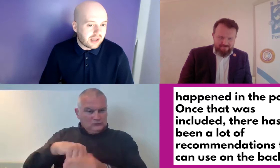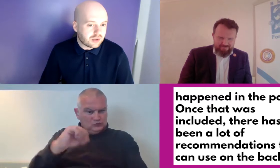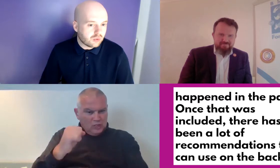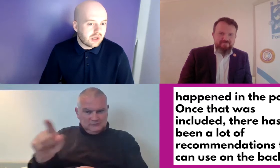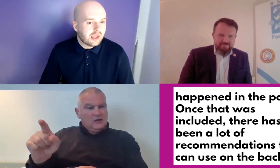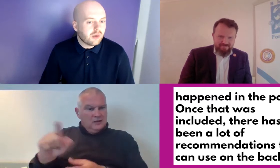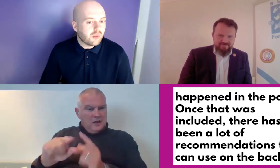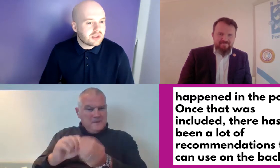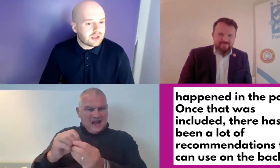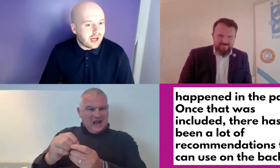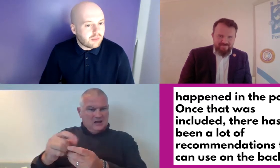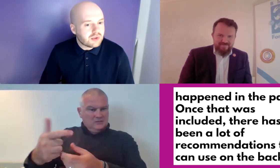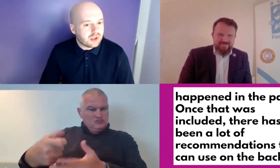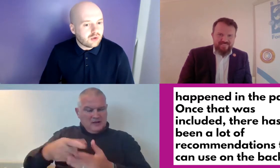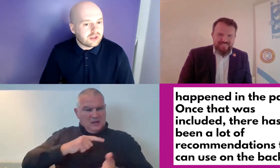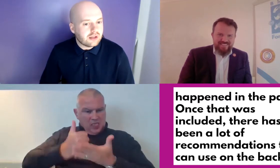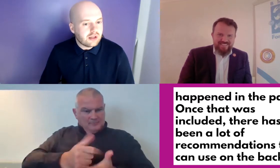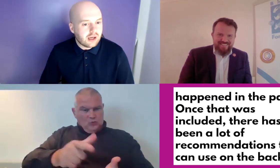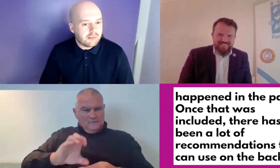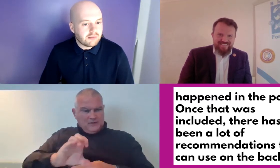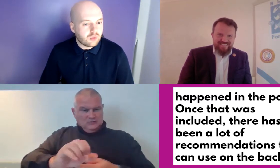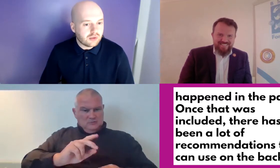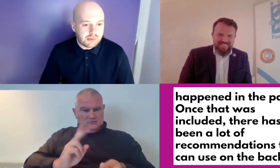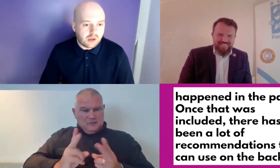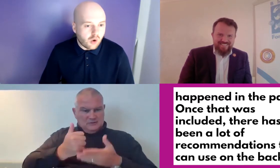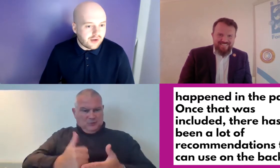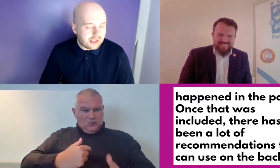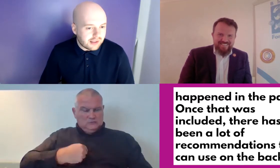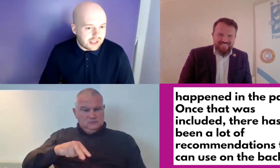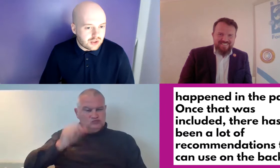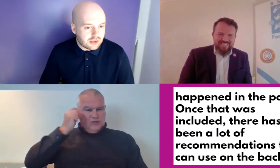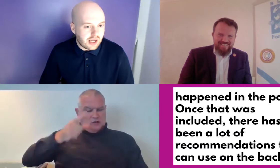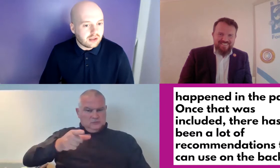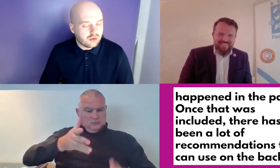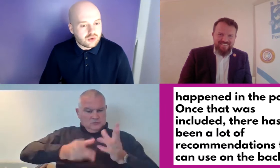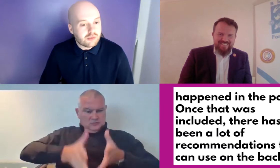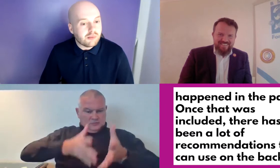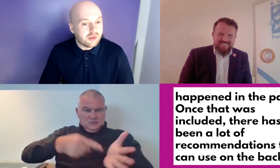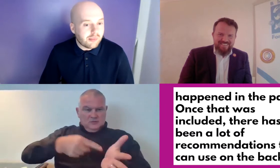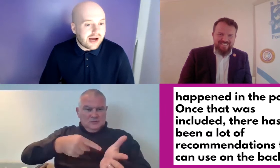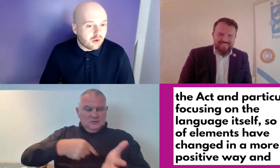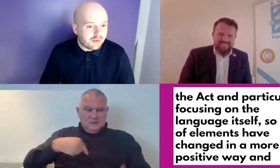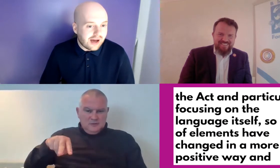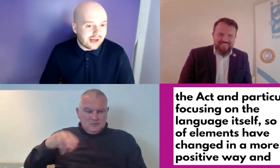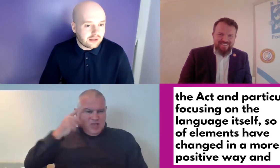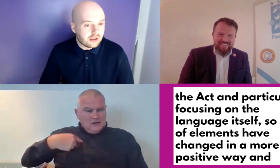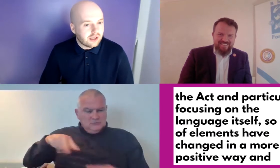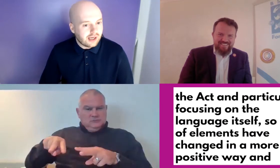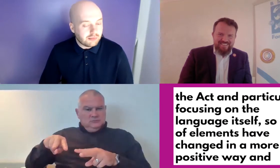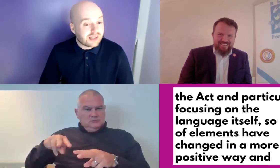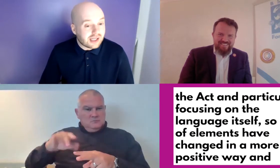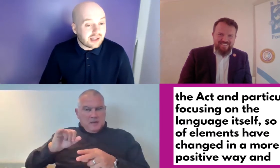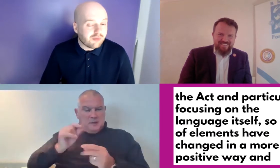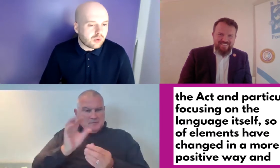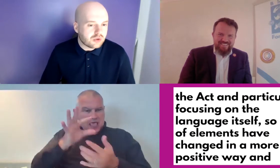the past. So once that was included, you know, there's been a lot of recommendations that I can use on the back of the act,